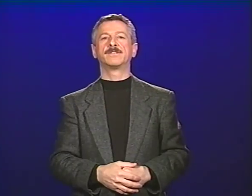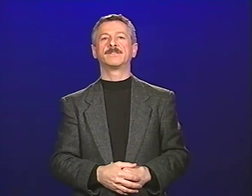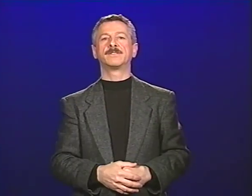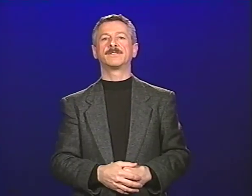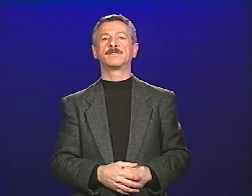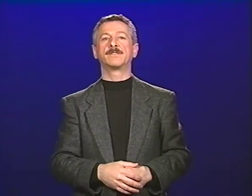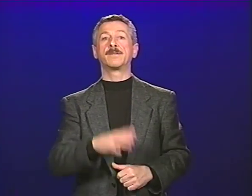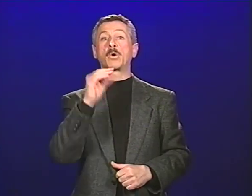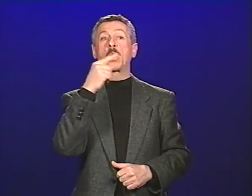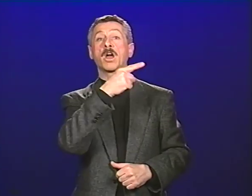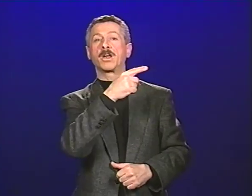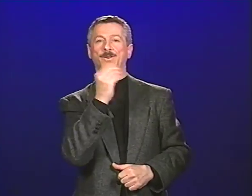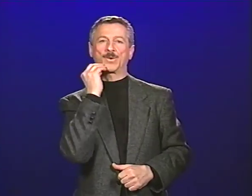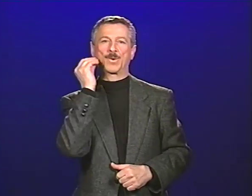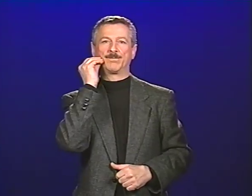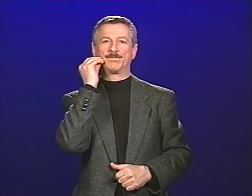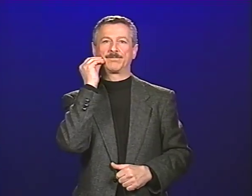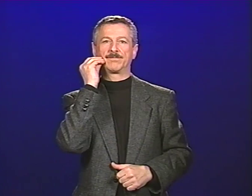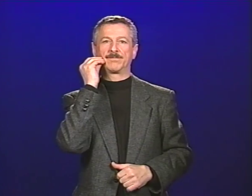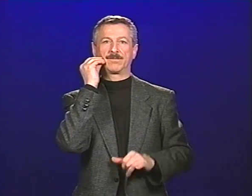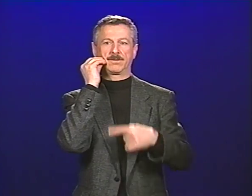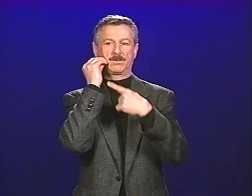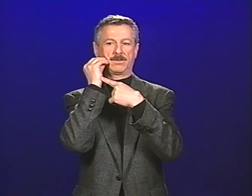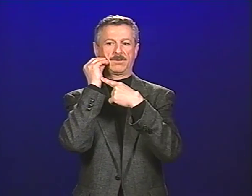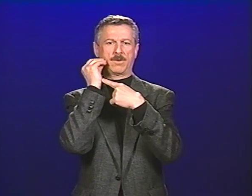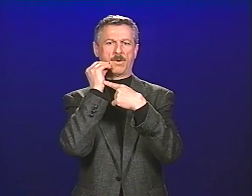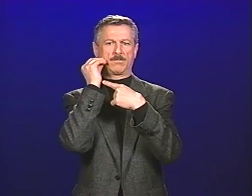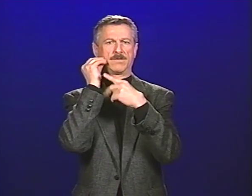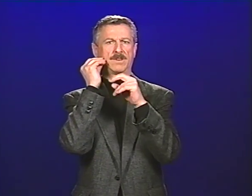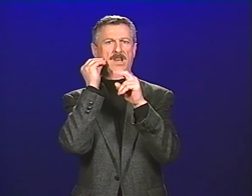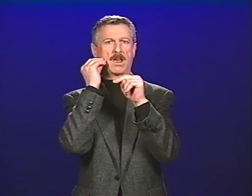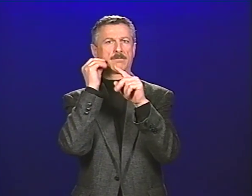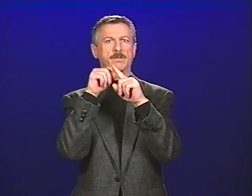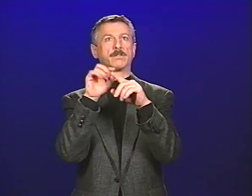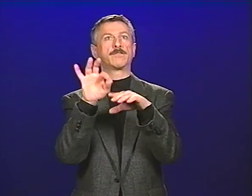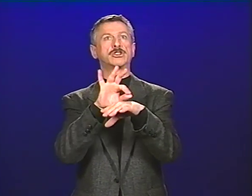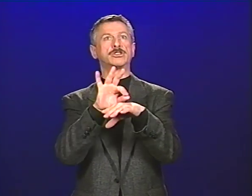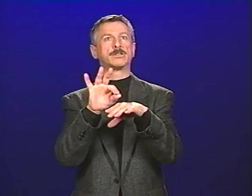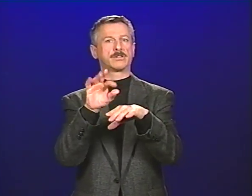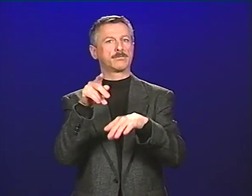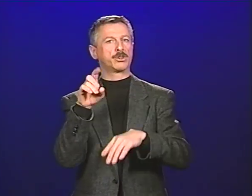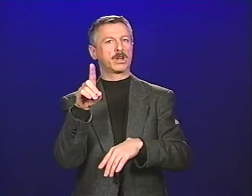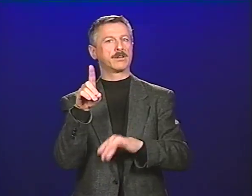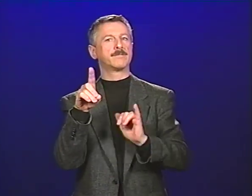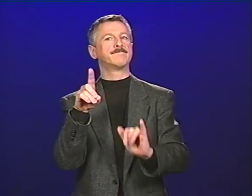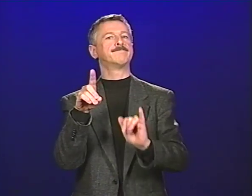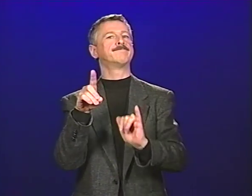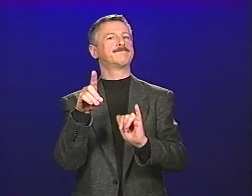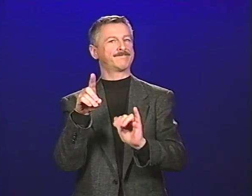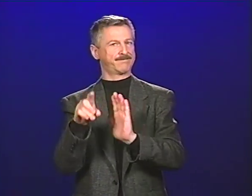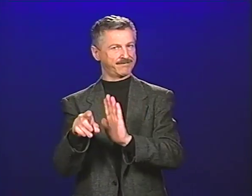predicate. The boy is home. Home is a noun, but in that sentence it functions as the